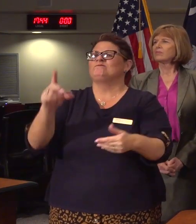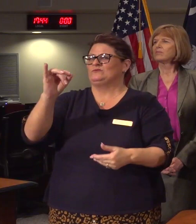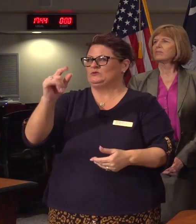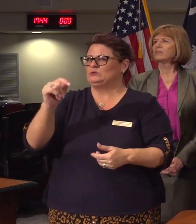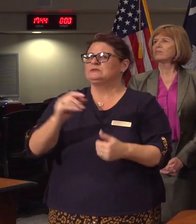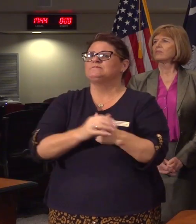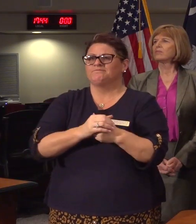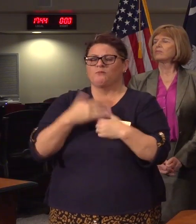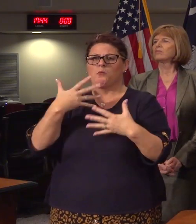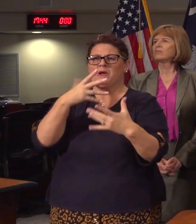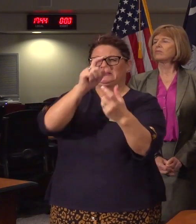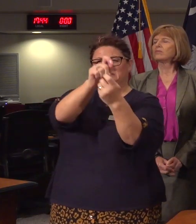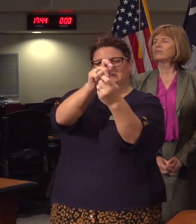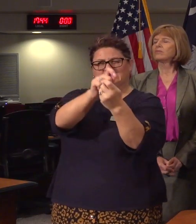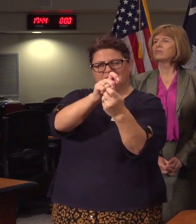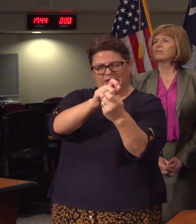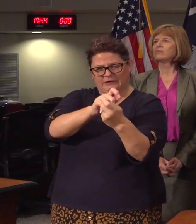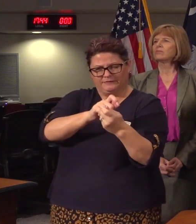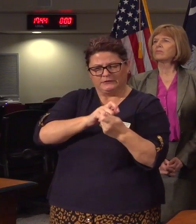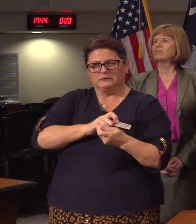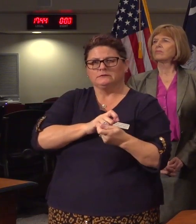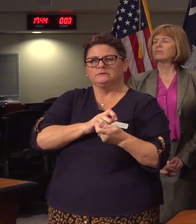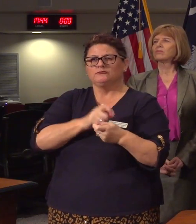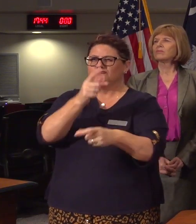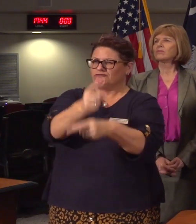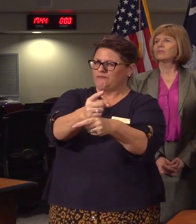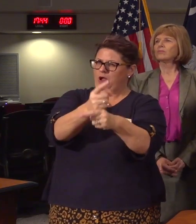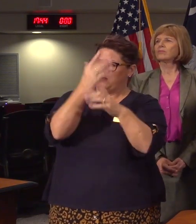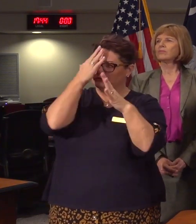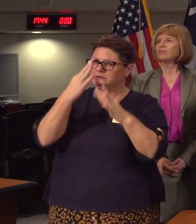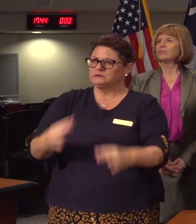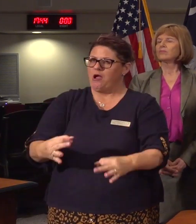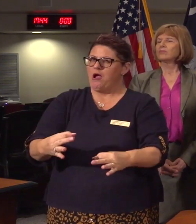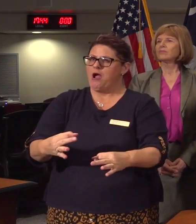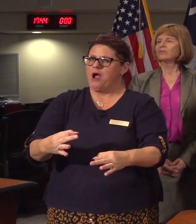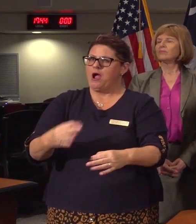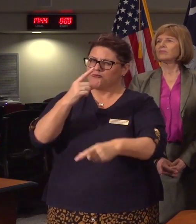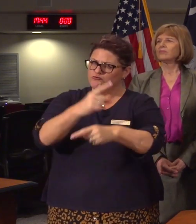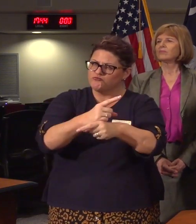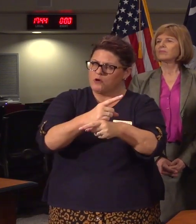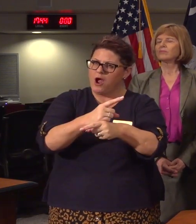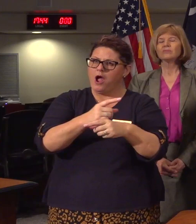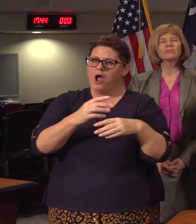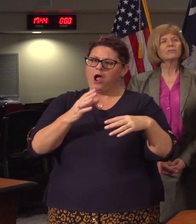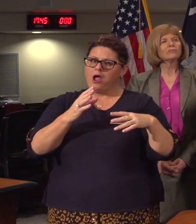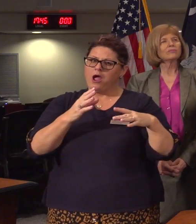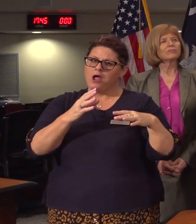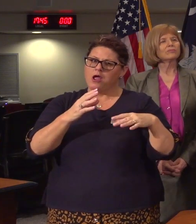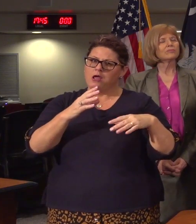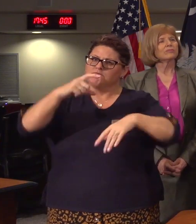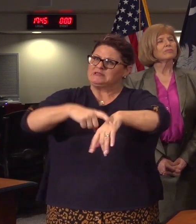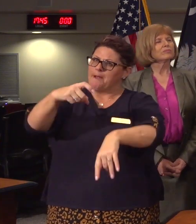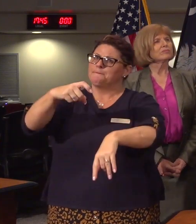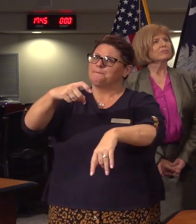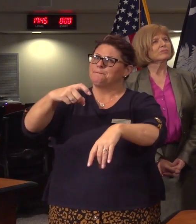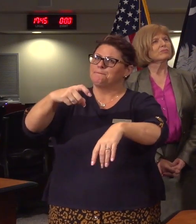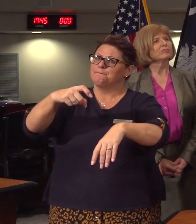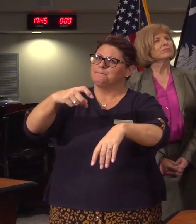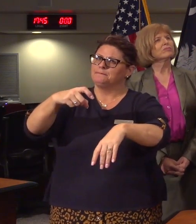precise. We want to act with precision and deliberate speed, and not